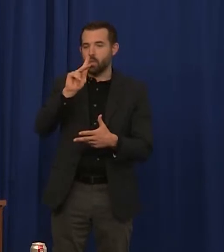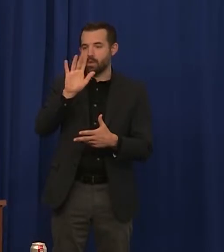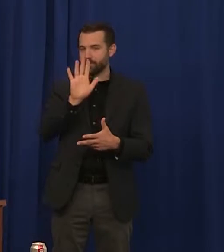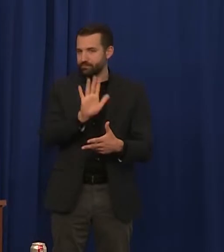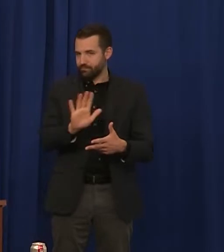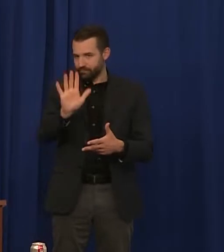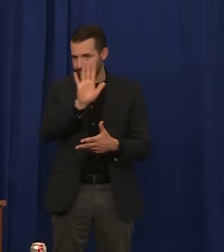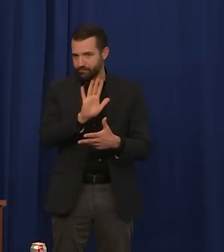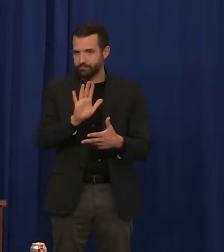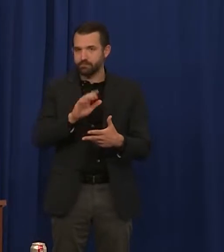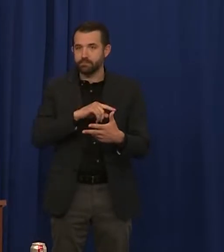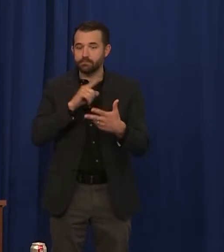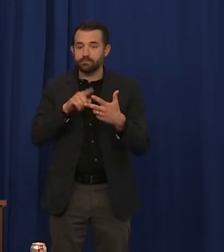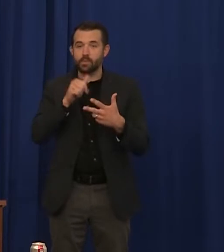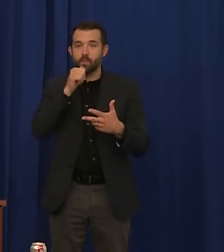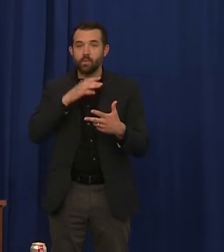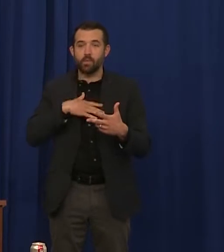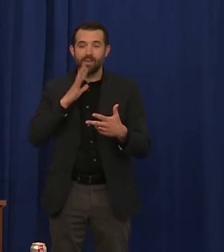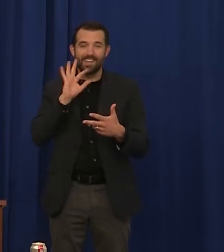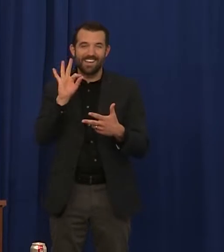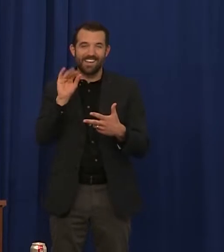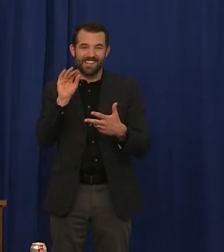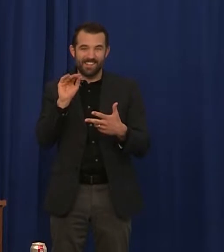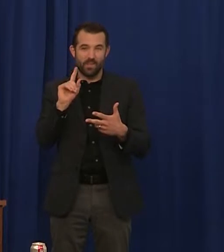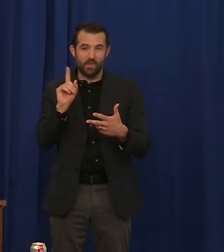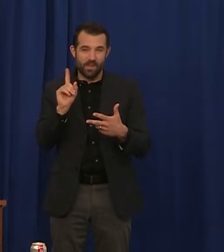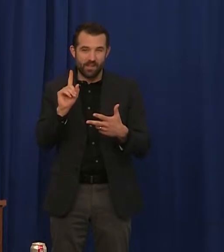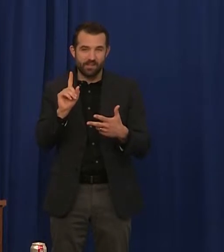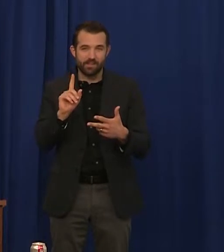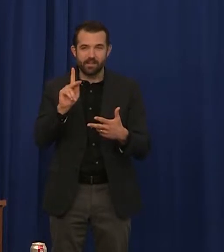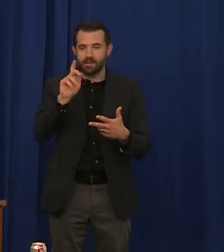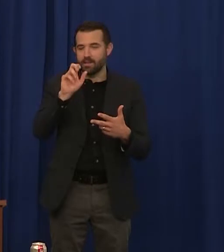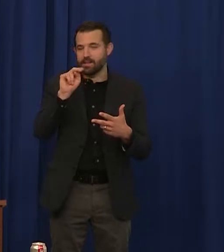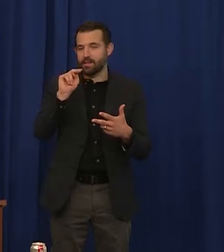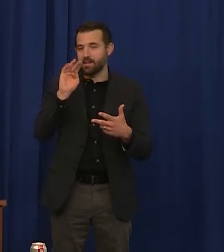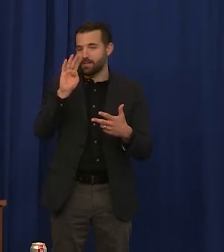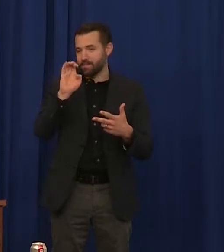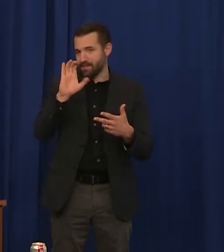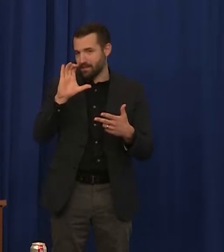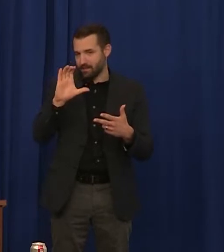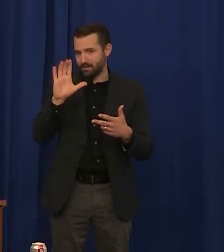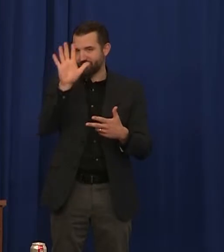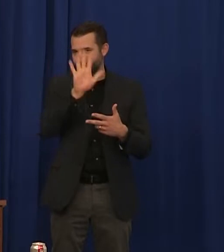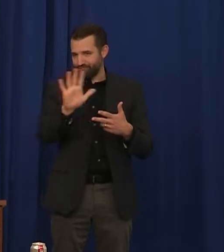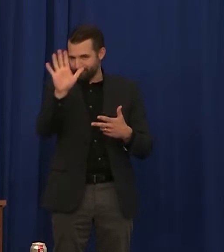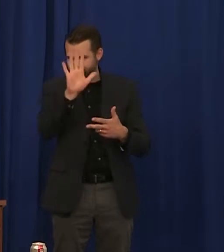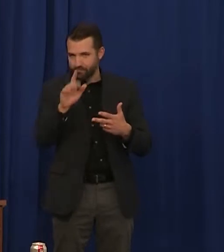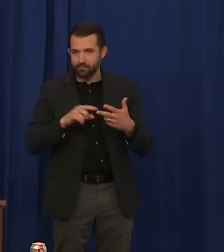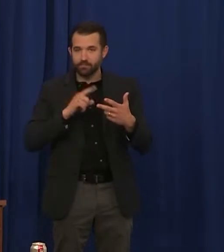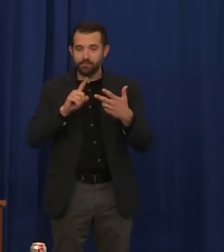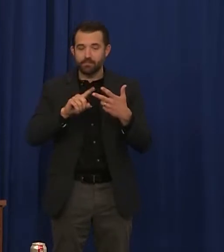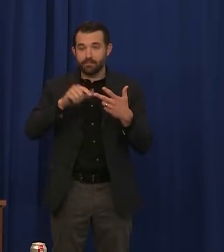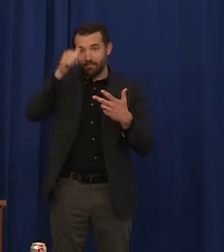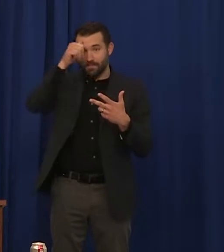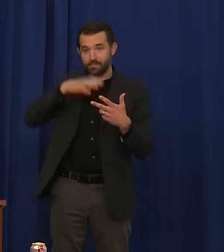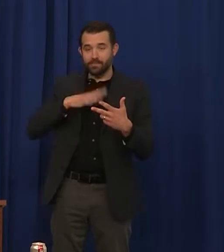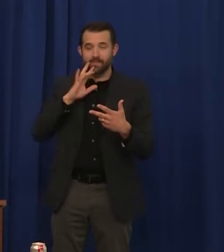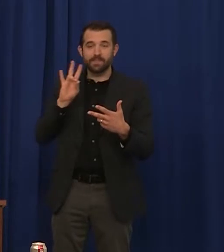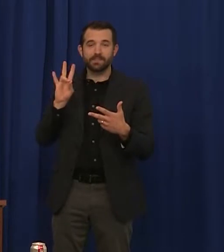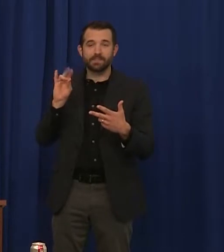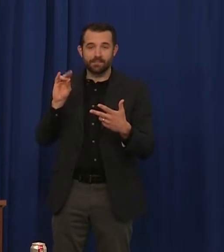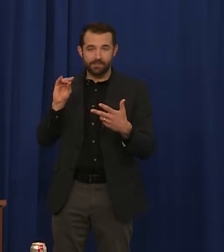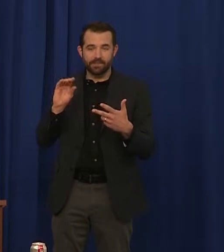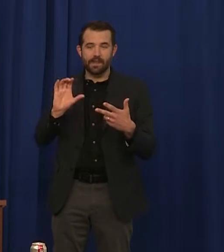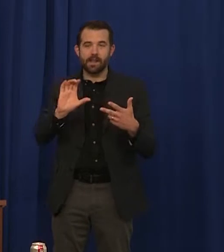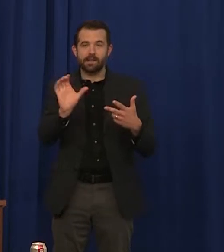Another was a woman in her 90s from Kennebec County. And the third, a man in his 70s from Cumberland